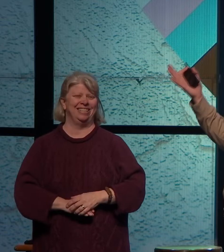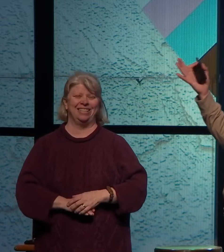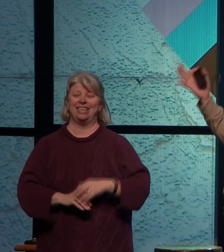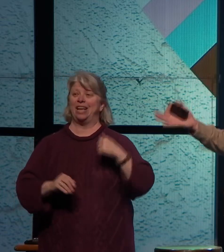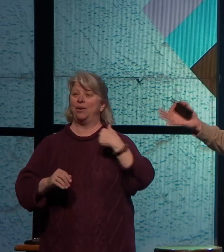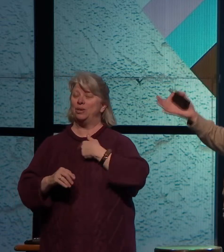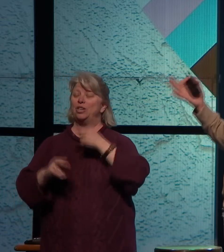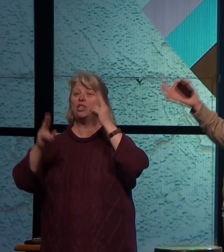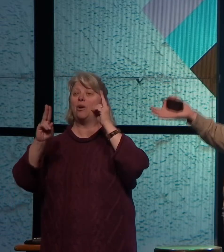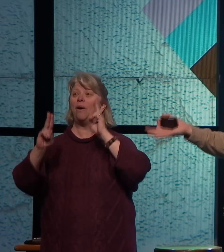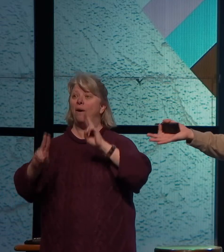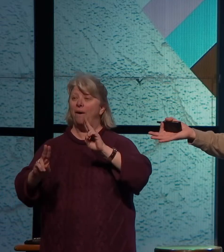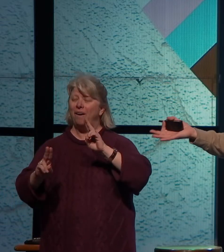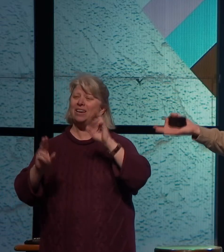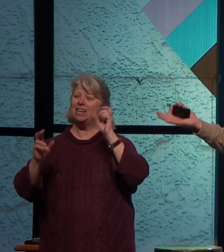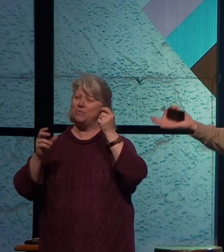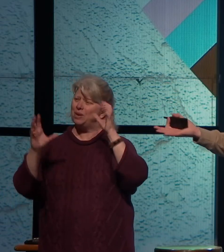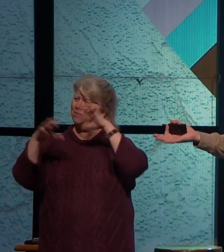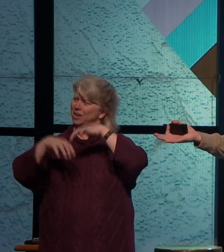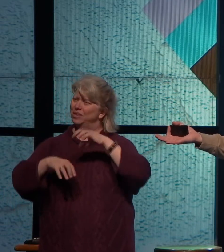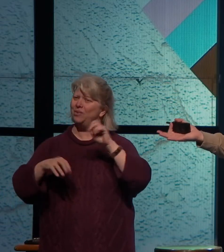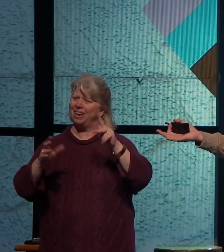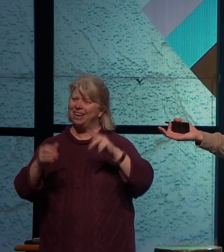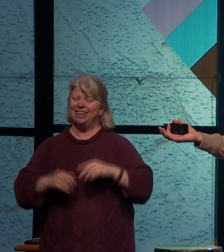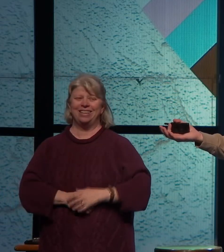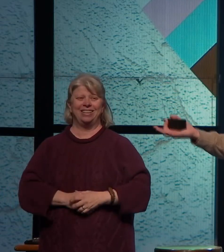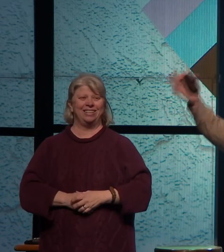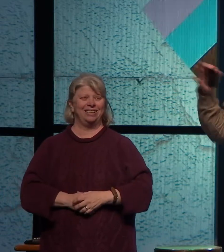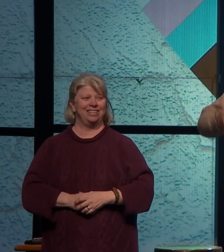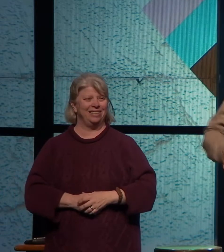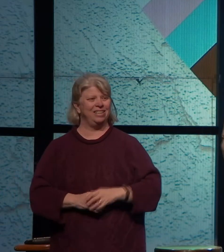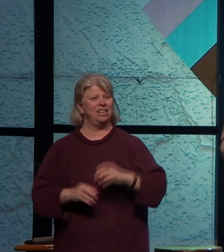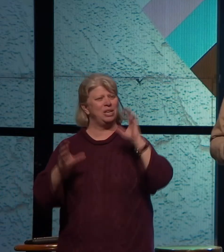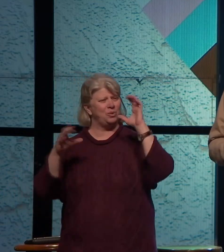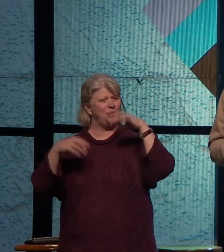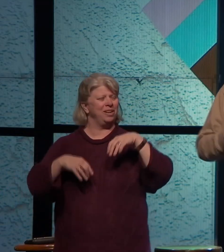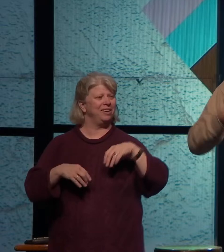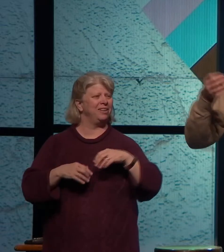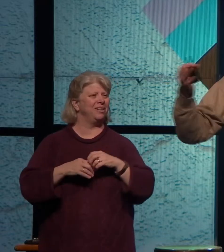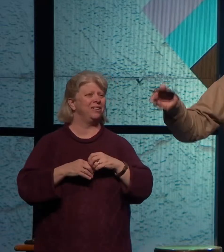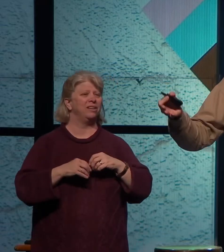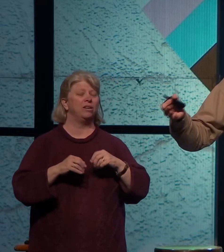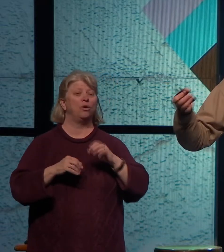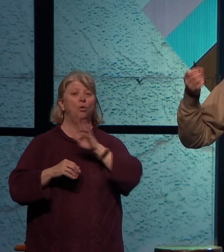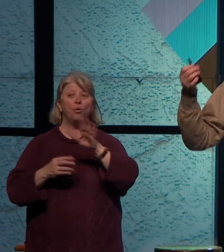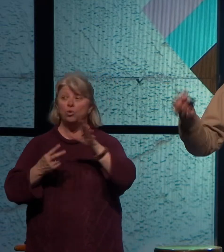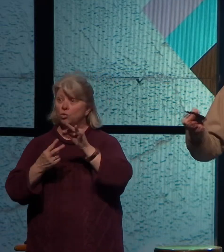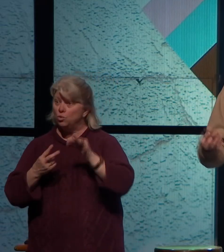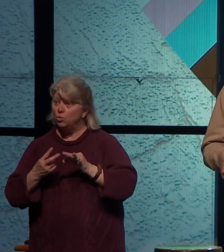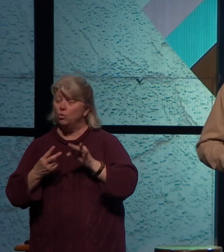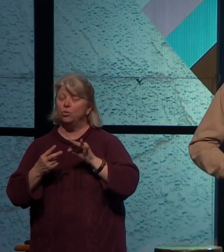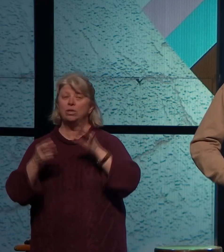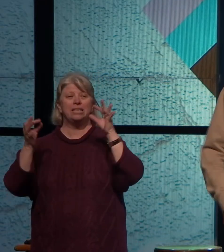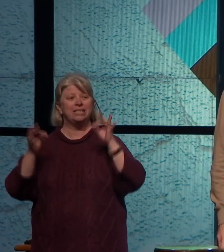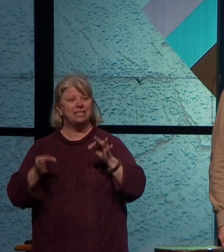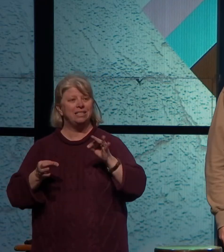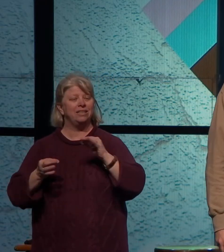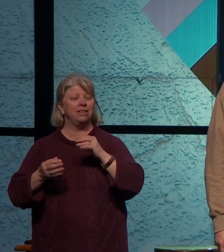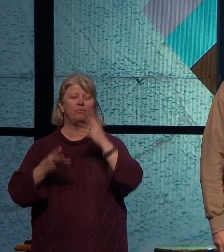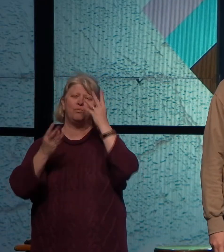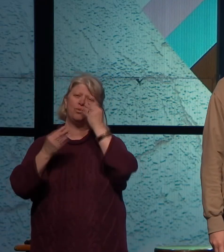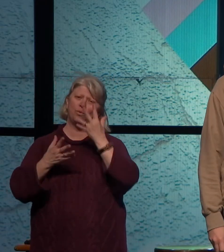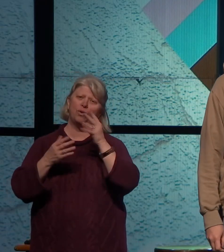can we just honor that it's kind of weird? Is that okay? Like, it's weird, but it's your choice and it's your decision, and it is